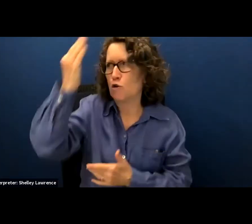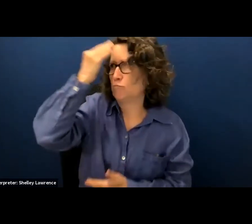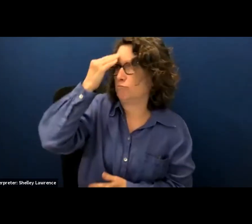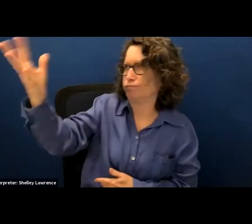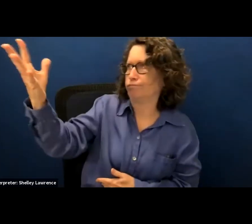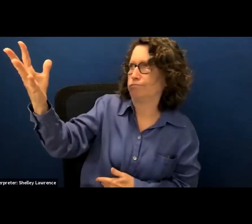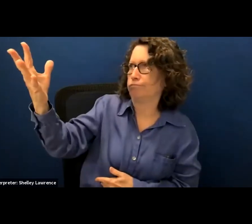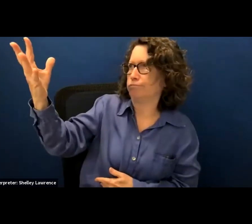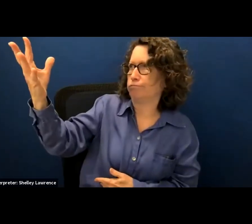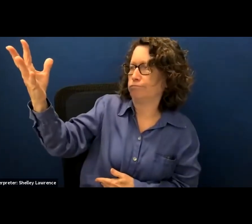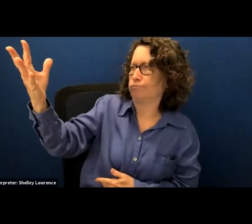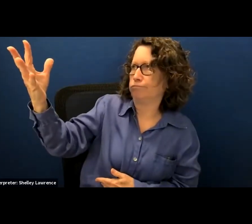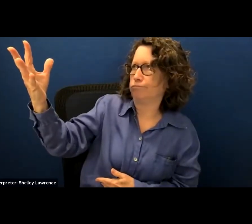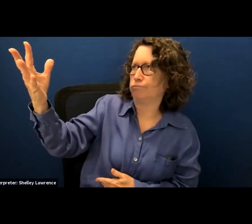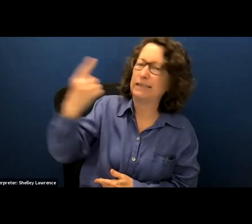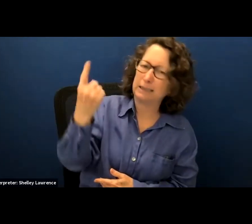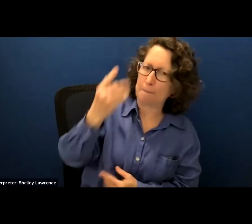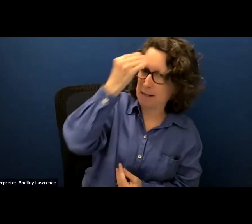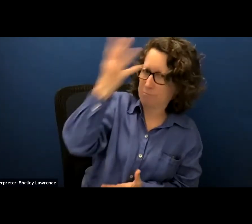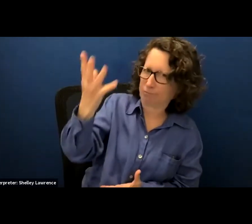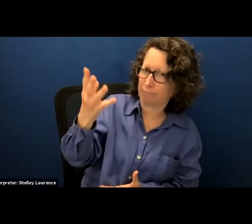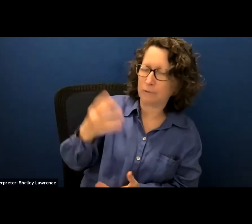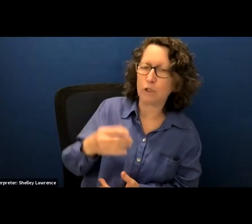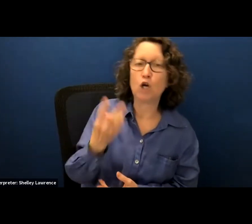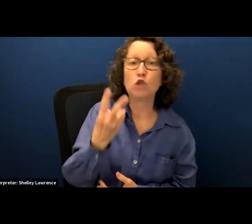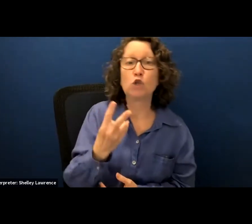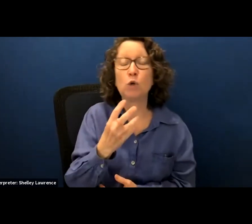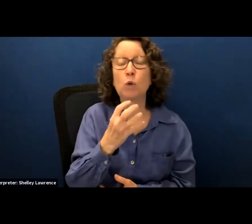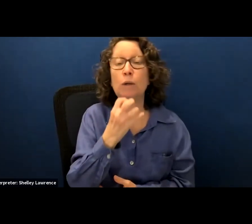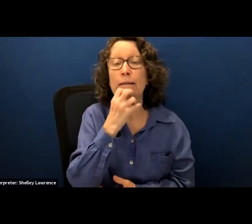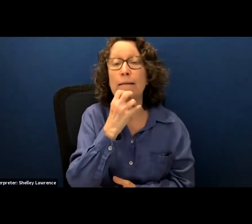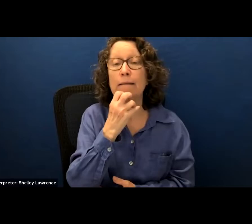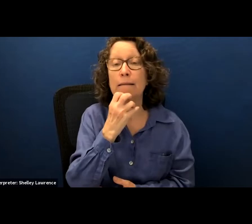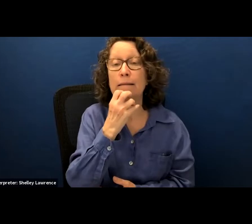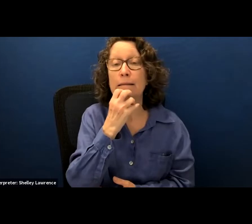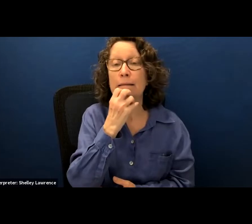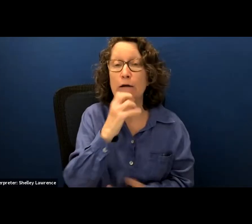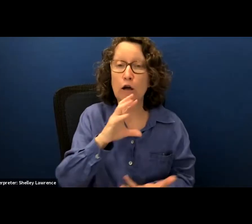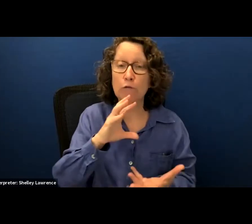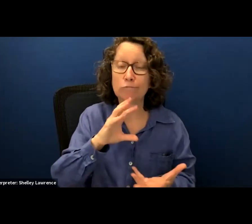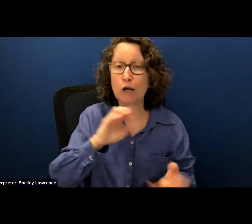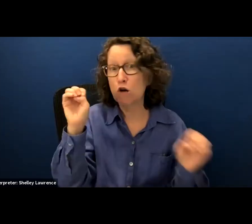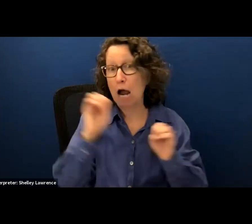notified, and our 2 crisis care specialists